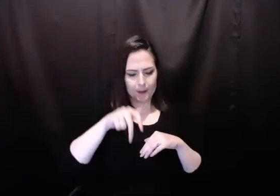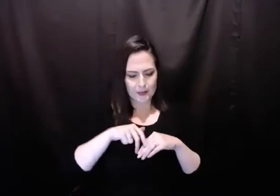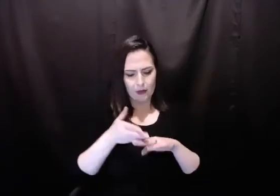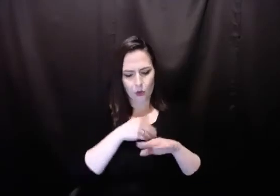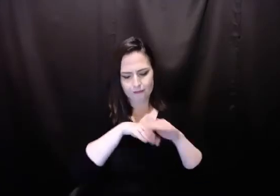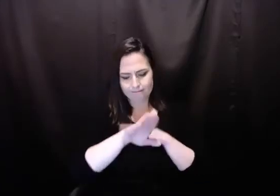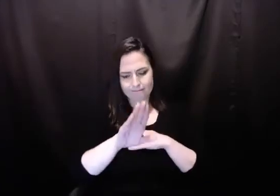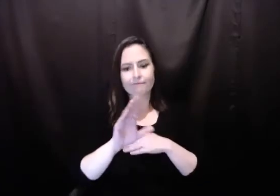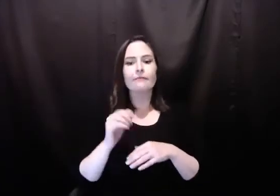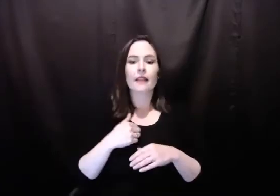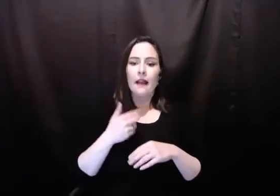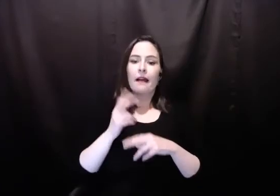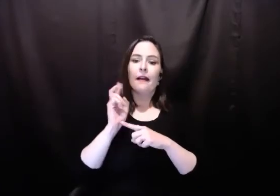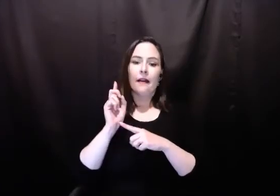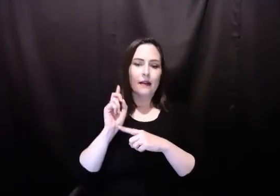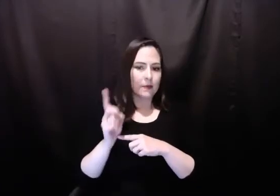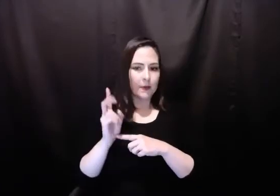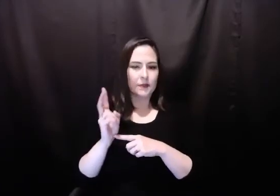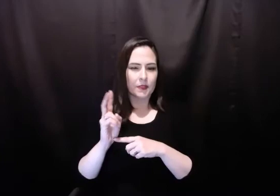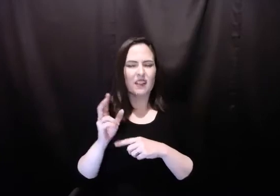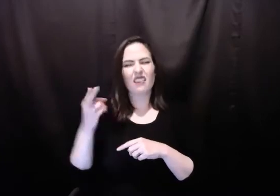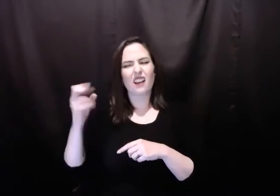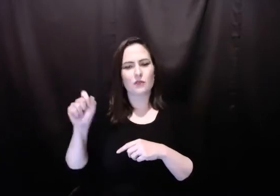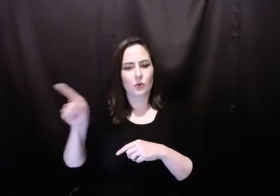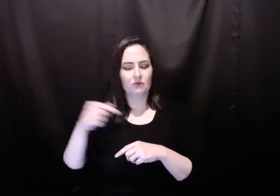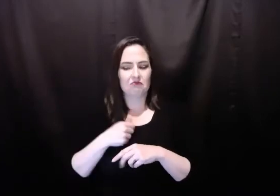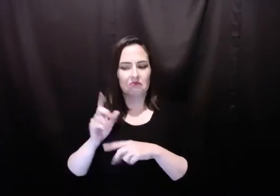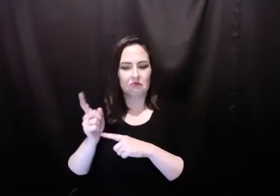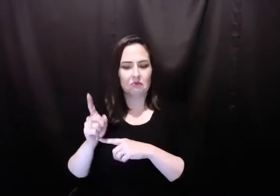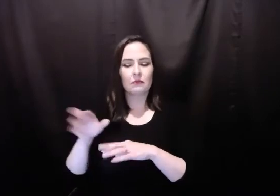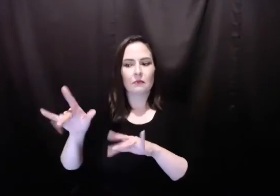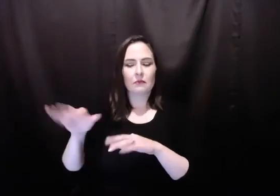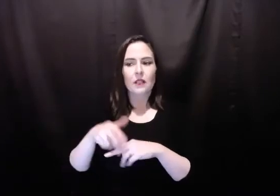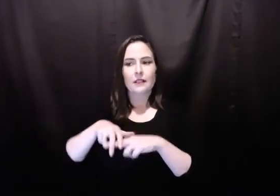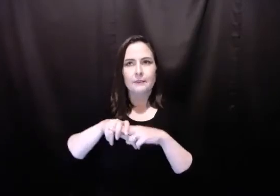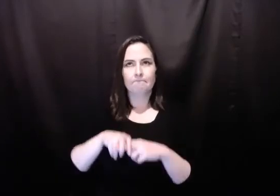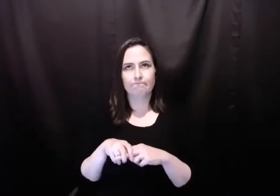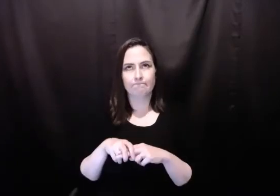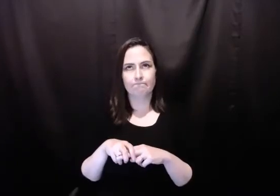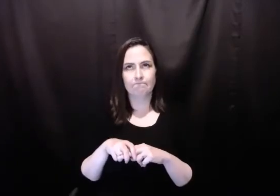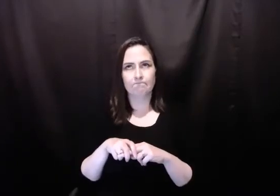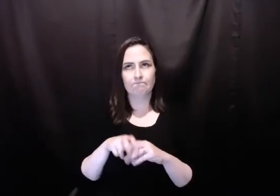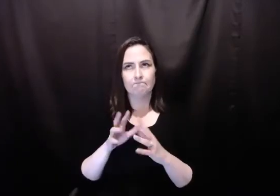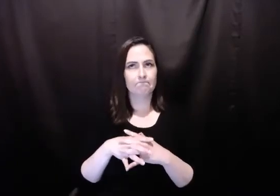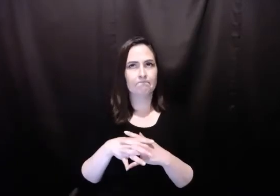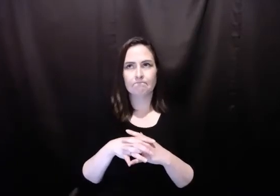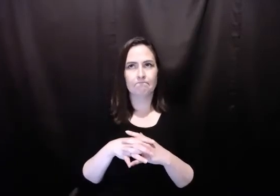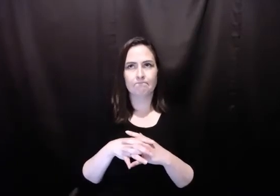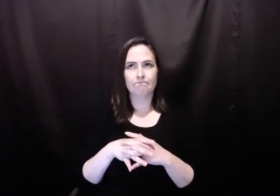myself, I didn't just get thrown out of high school. I went all 4 years, never got thrown out. I had a great time